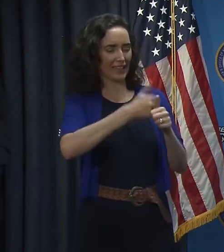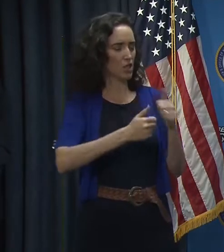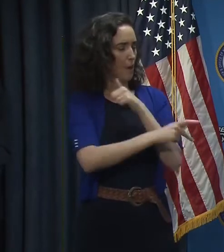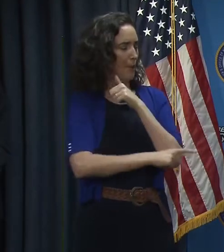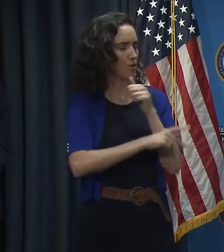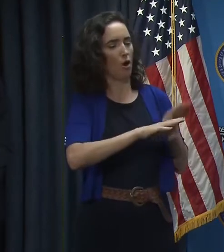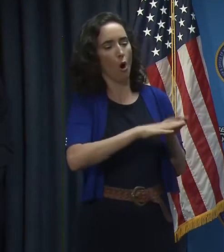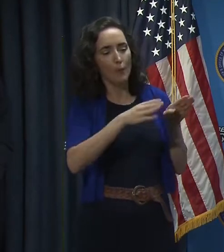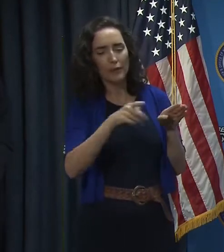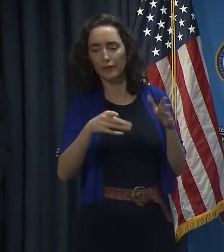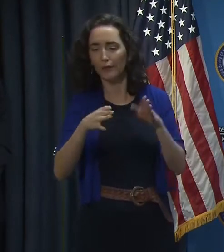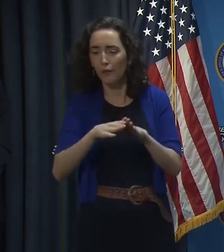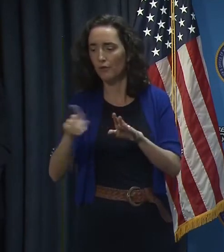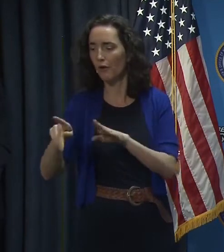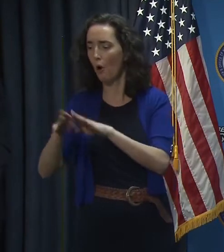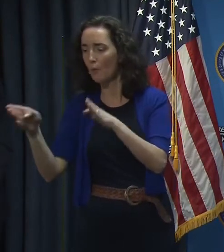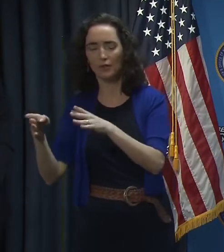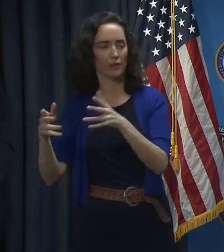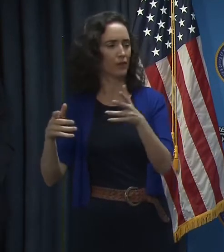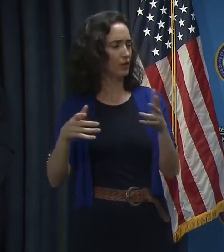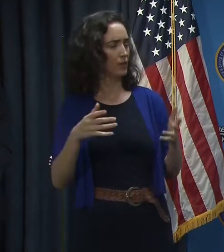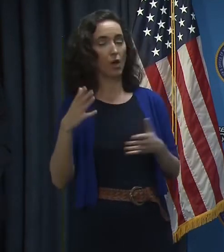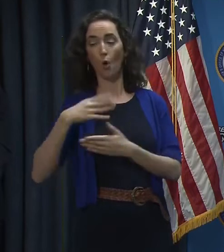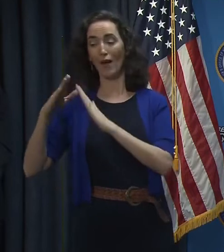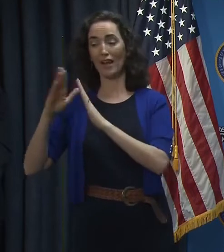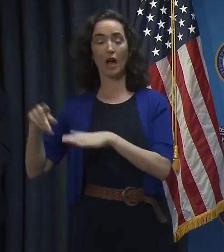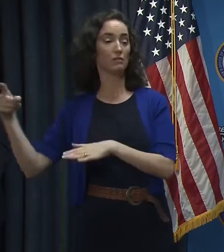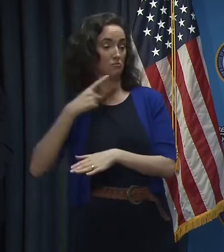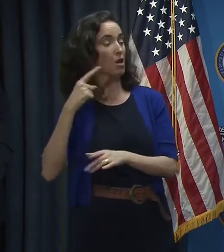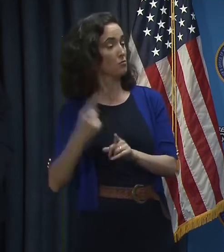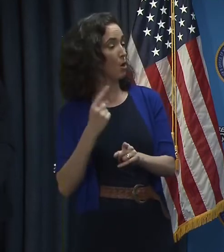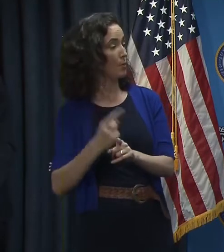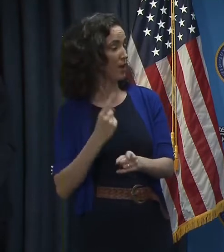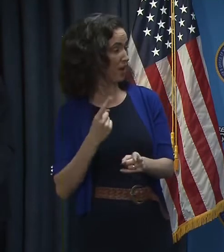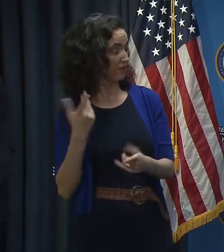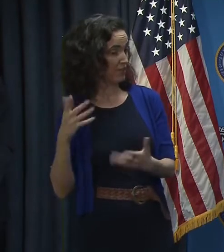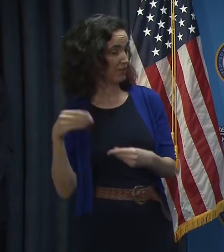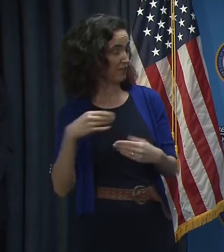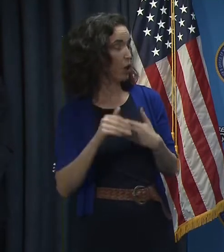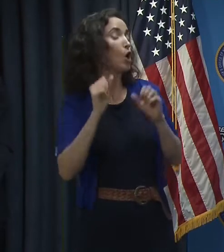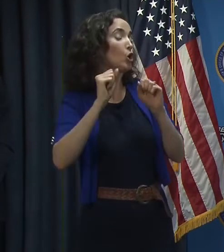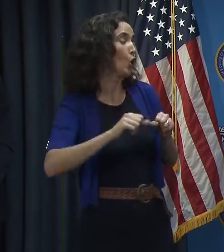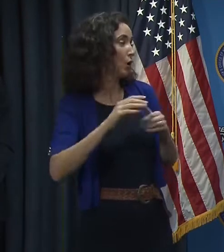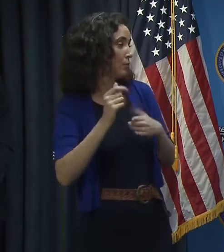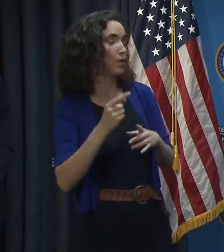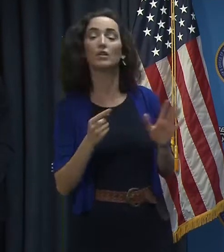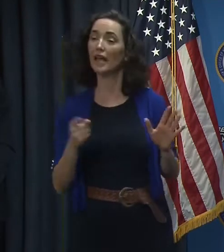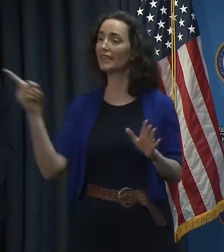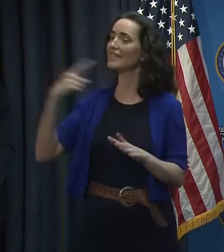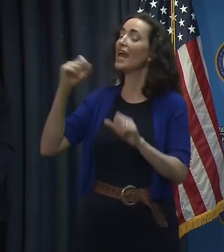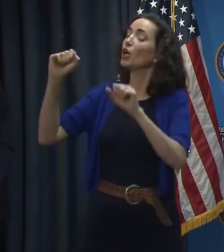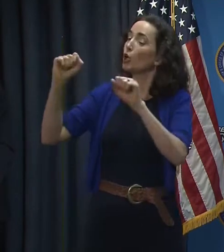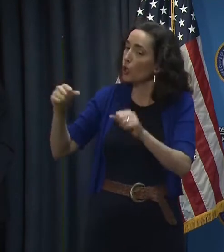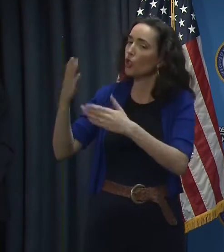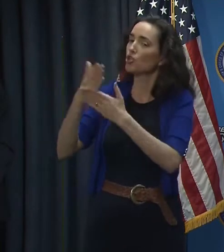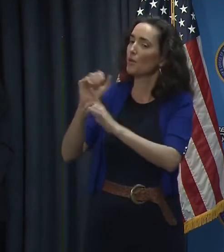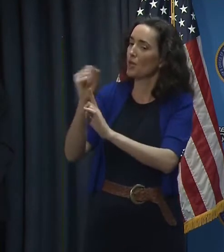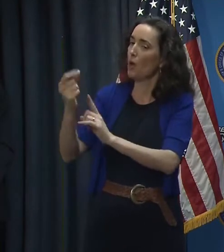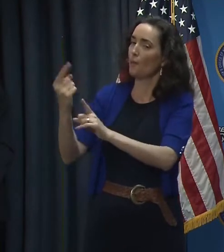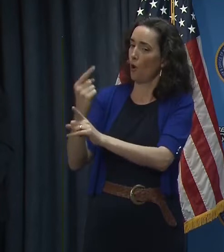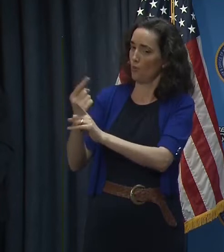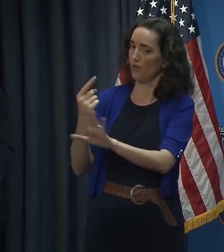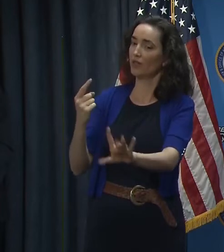The White House did issue some guidance that said that would be appropriate. No. Could be appropriate. It said it could be under certain circumstances, but it